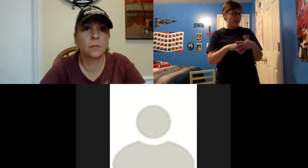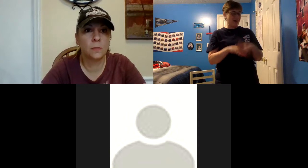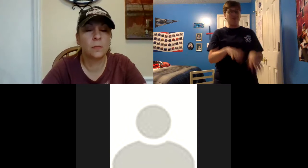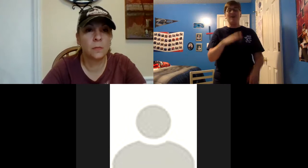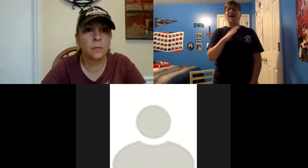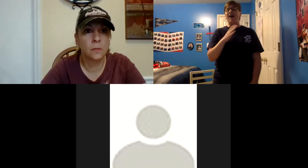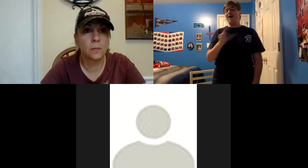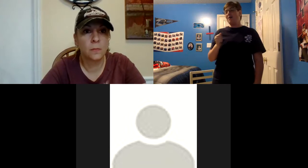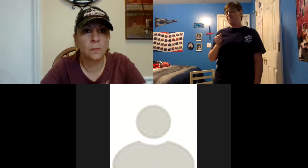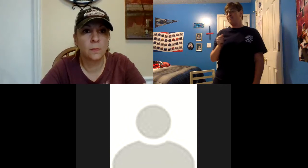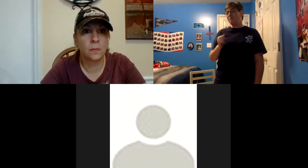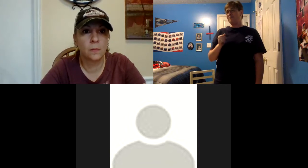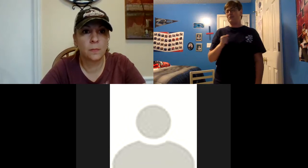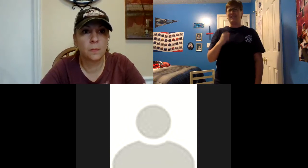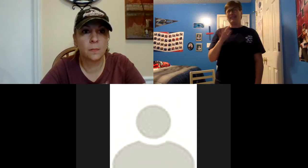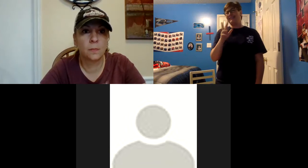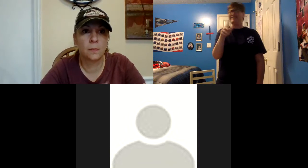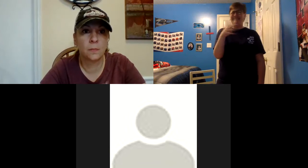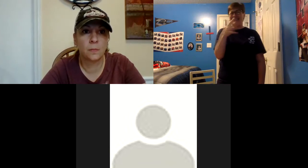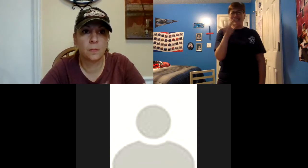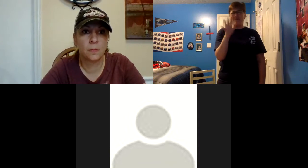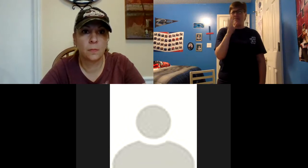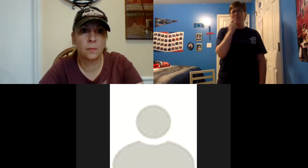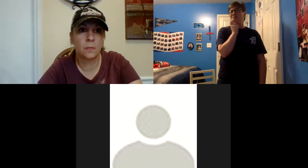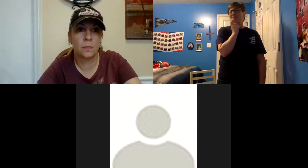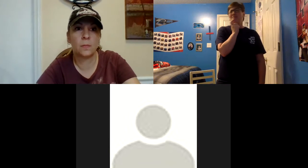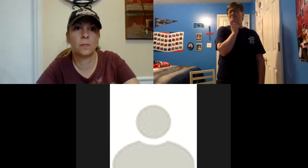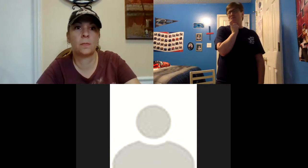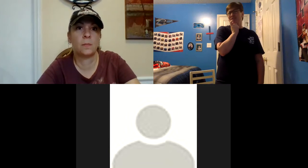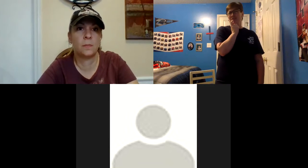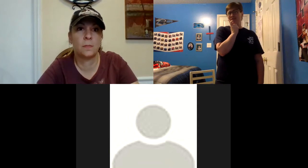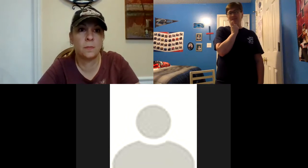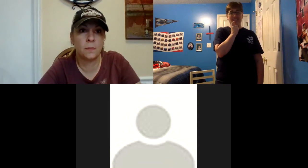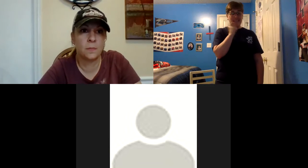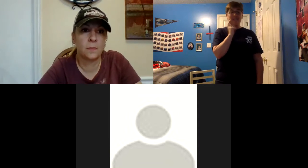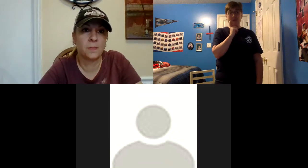just, wow. Which I guess maybe maybe you wouldn't